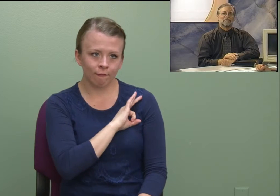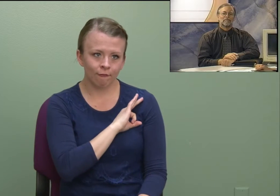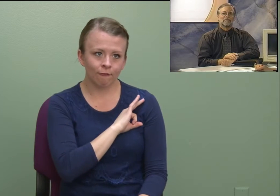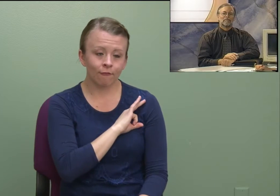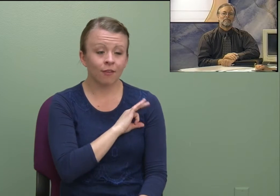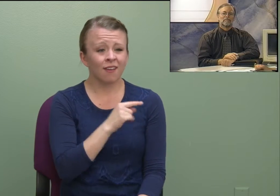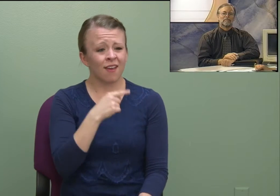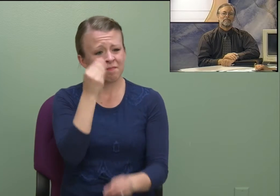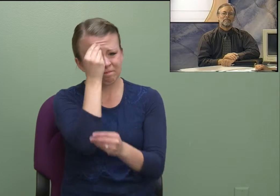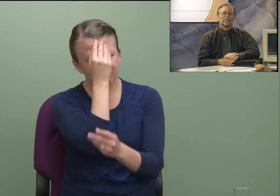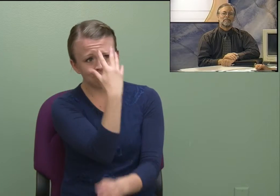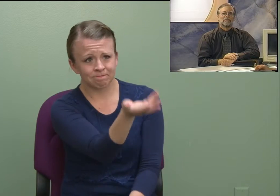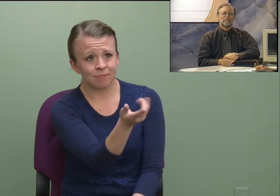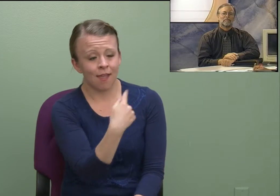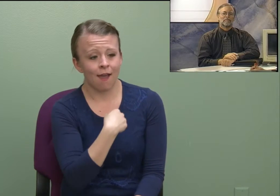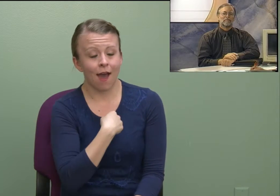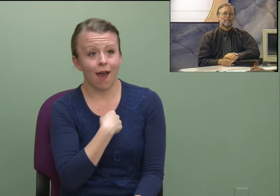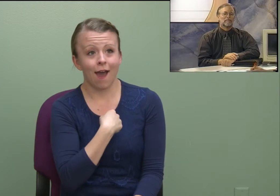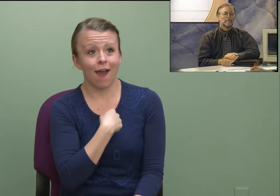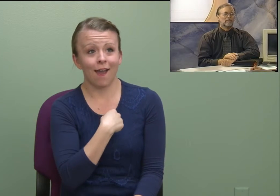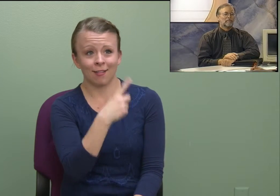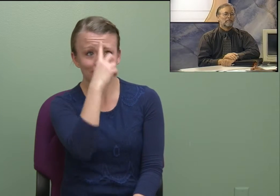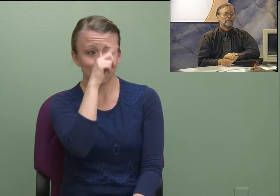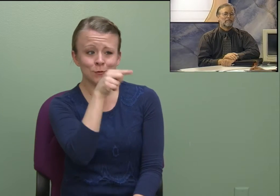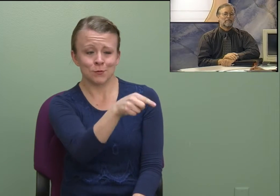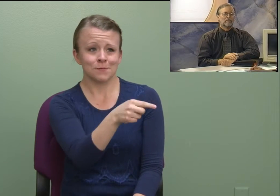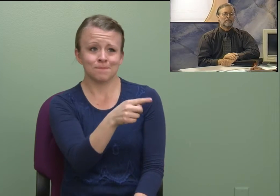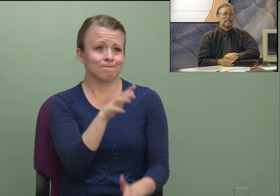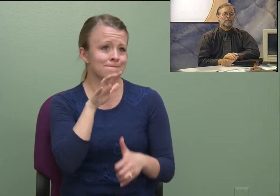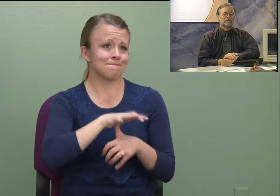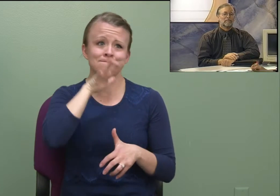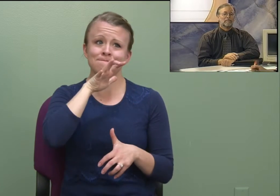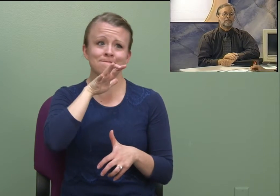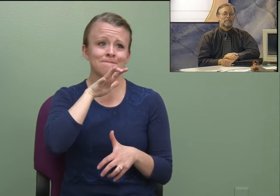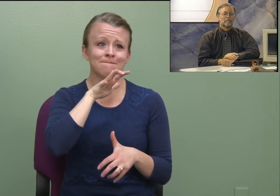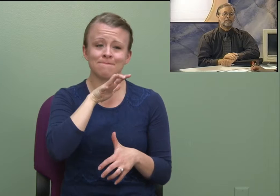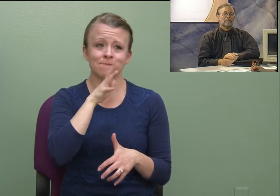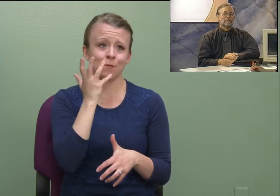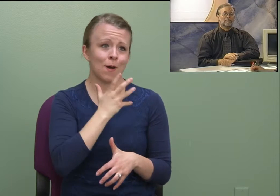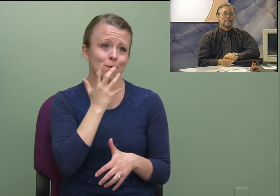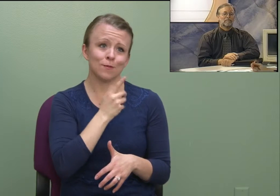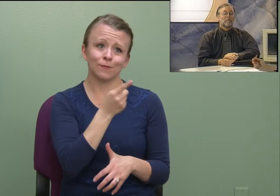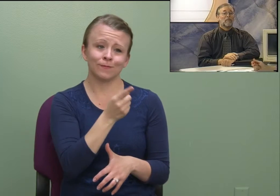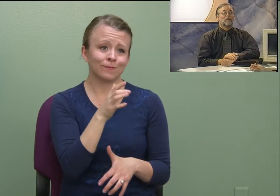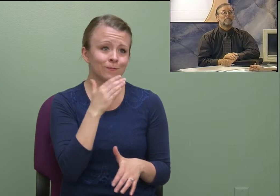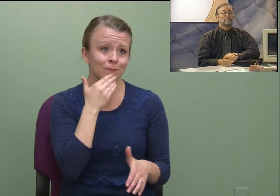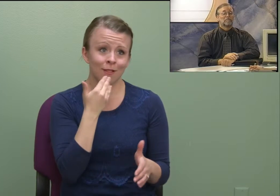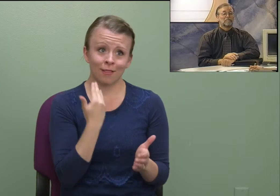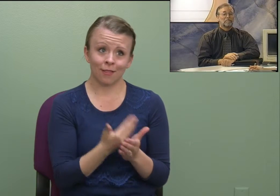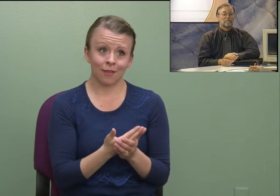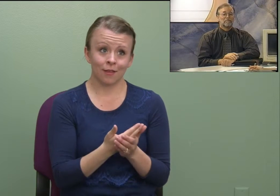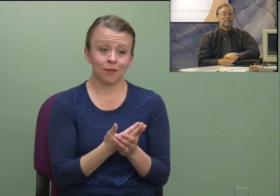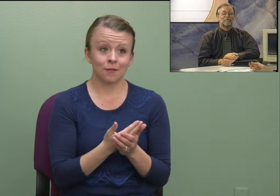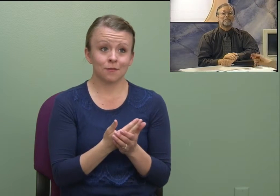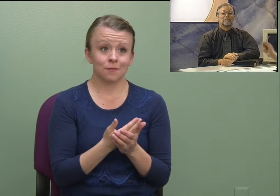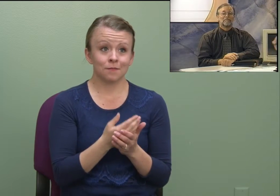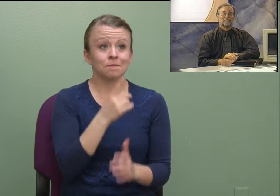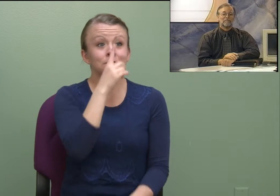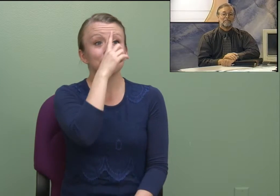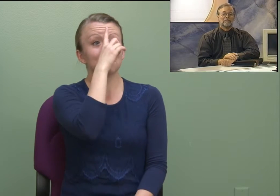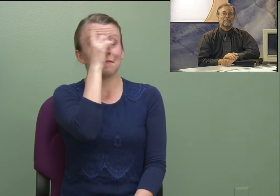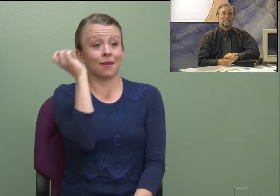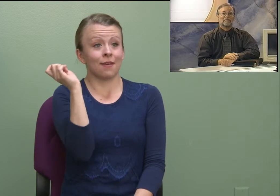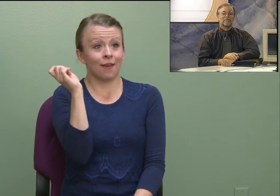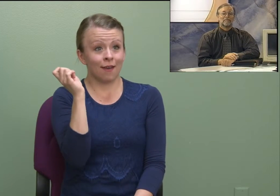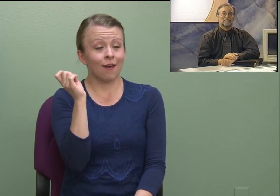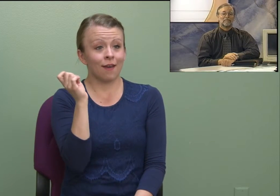And I want you to know that I have rated you as an outstanding in this area because of the